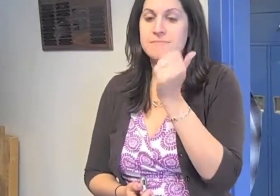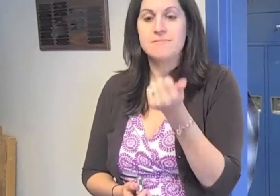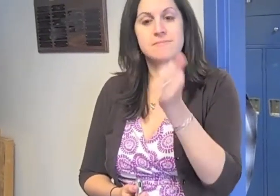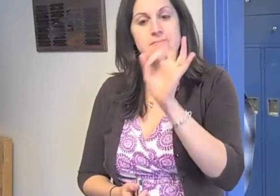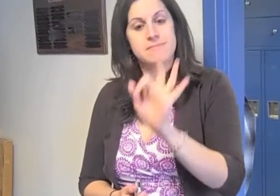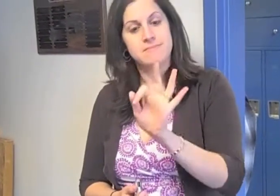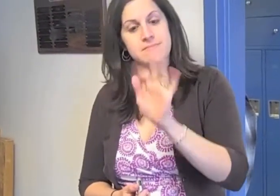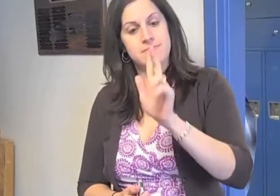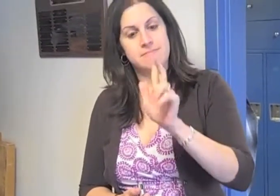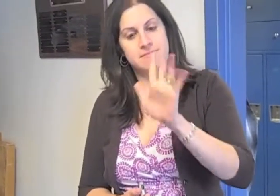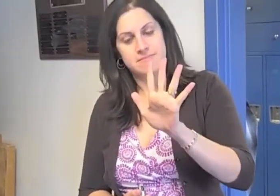1935?